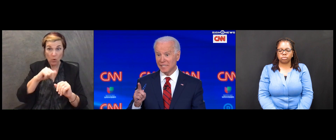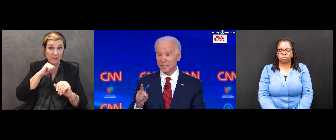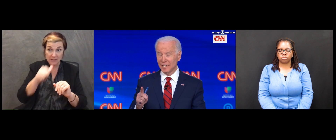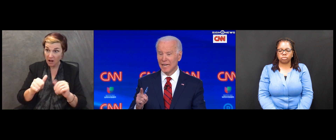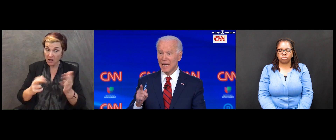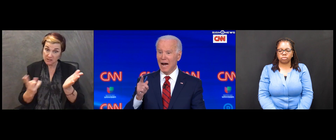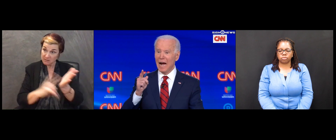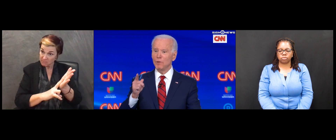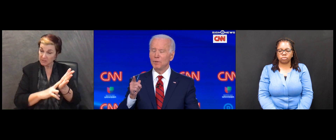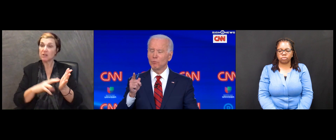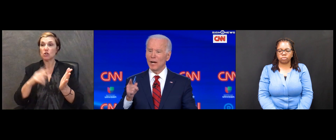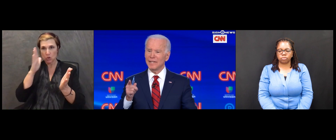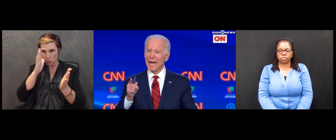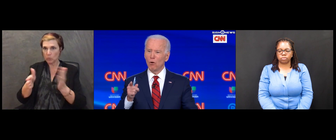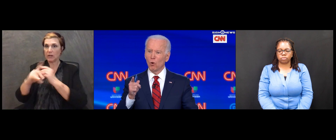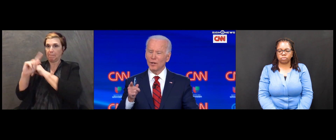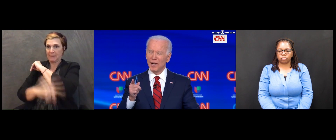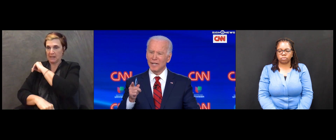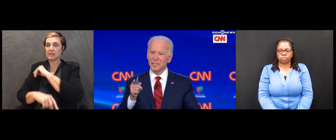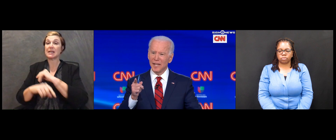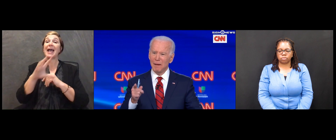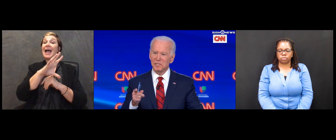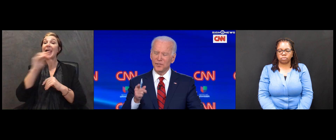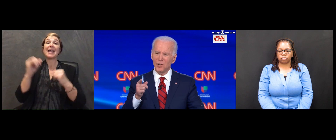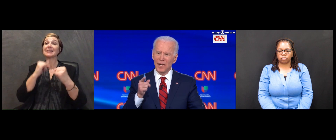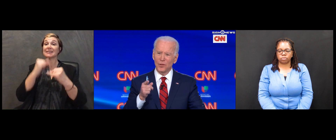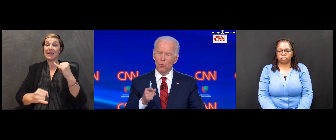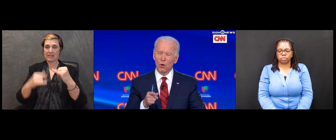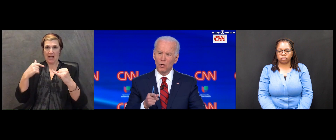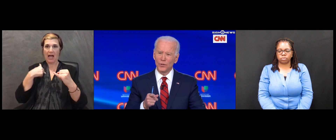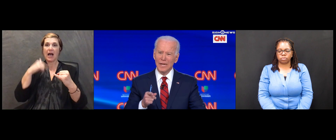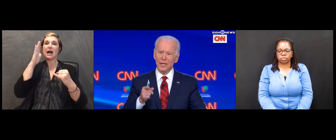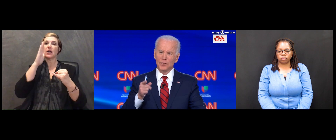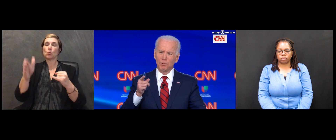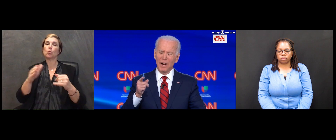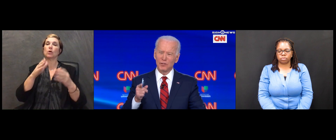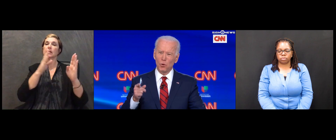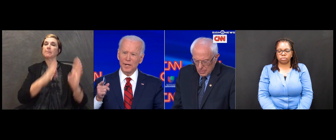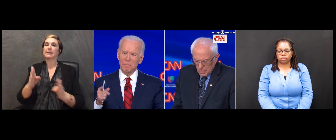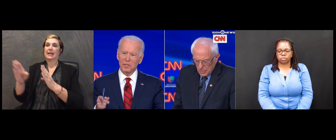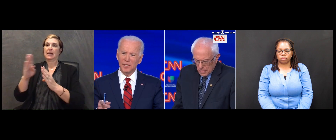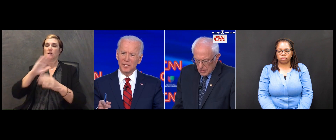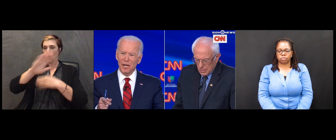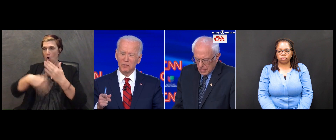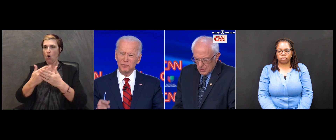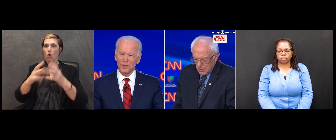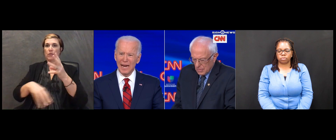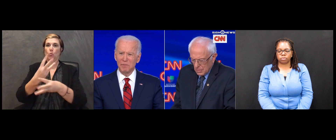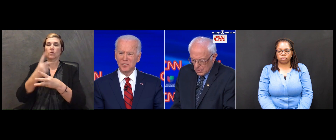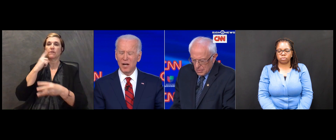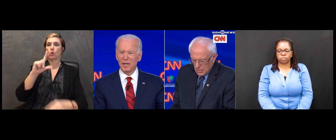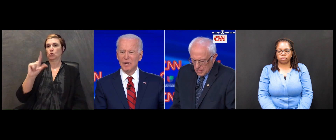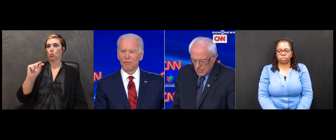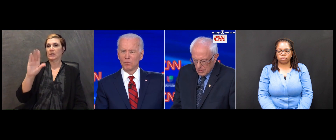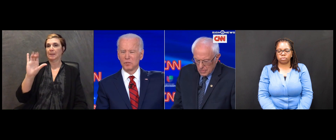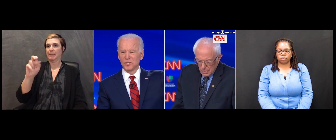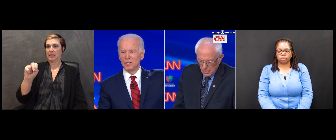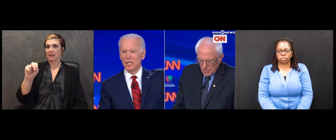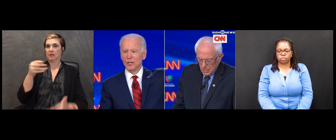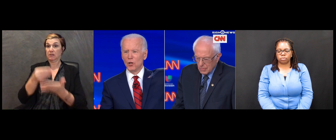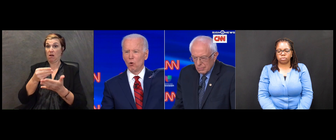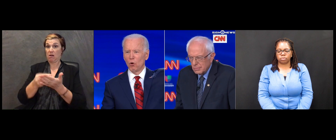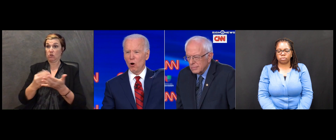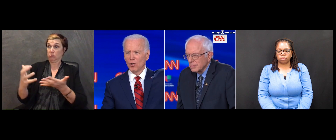pay. And lastly, I would be right now organizing the hemisphere and the world to provide $20 billion for the Amazon, for